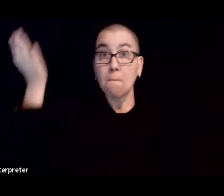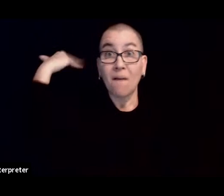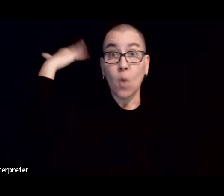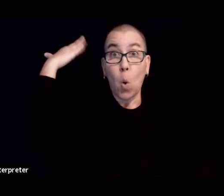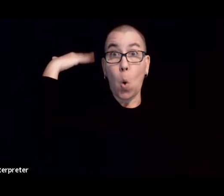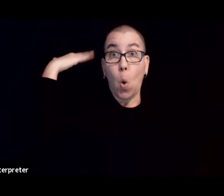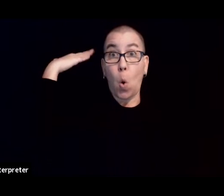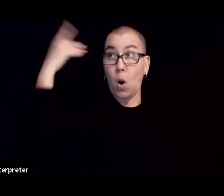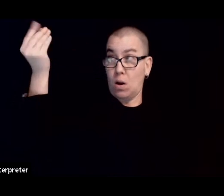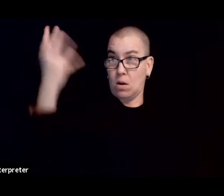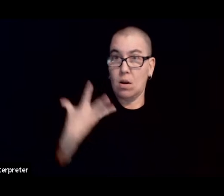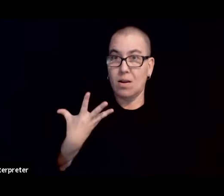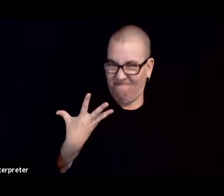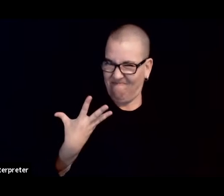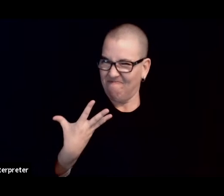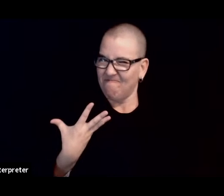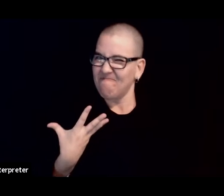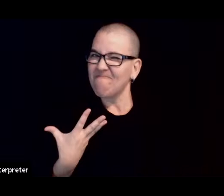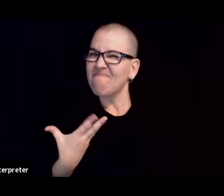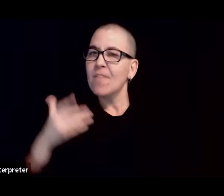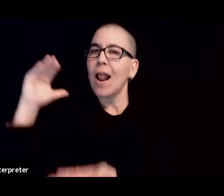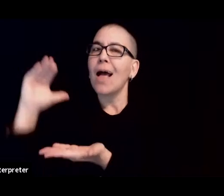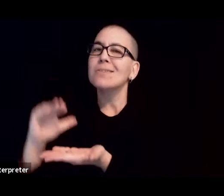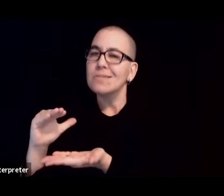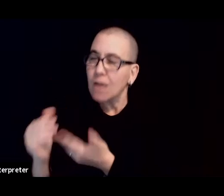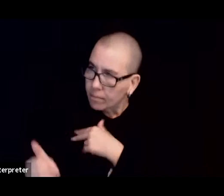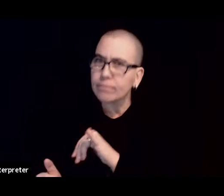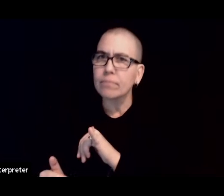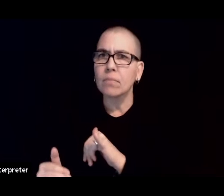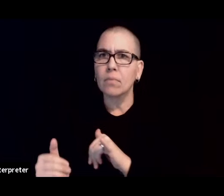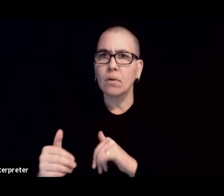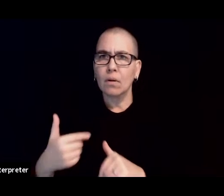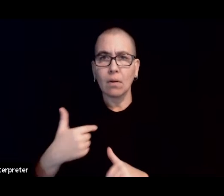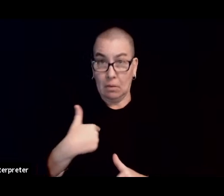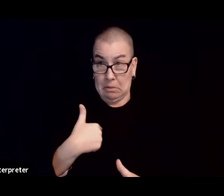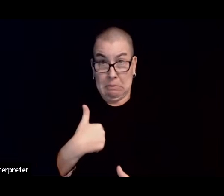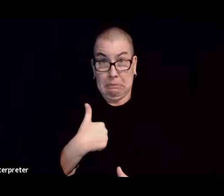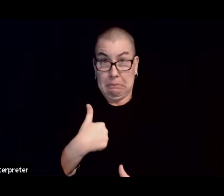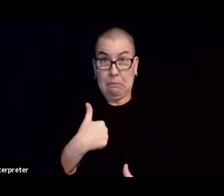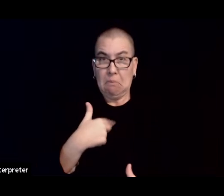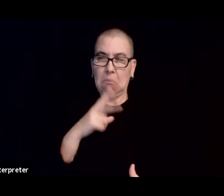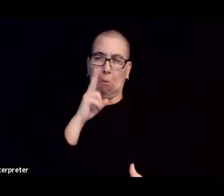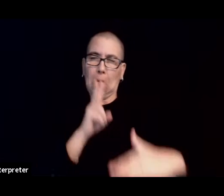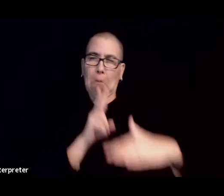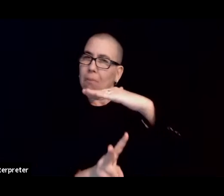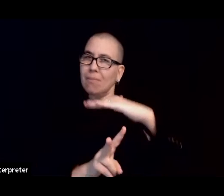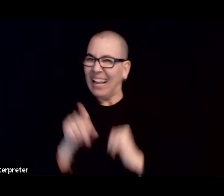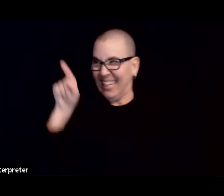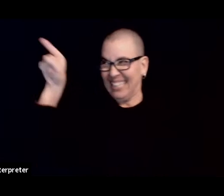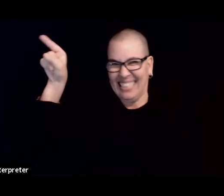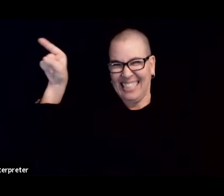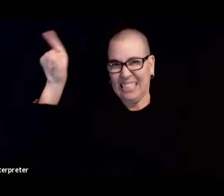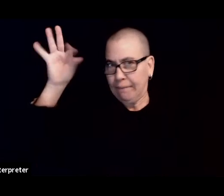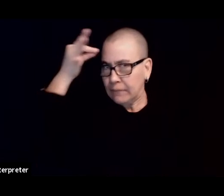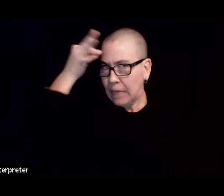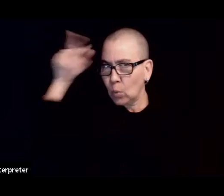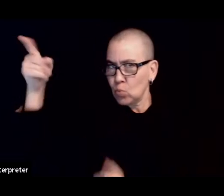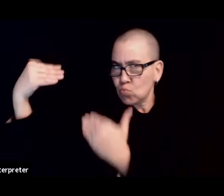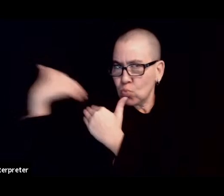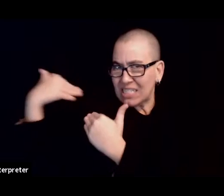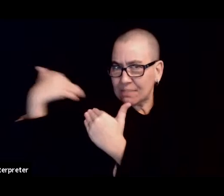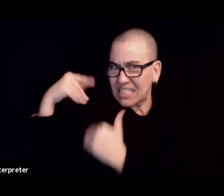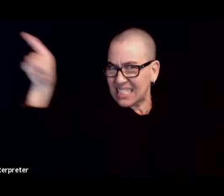projection for what the week after or the week after will be. Okay, thank you. That's what I was looking for. Thank you very